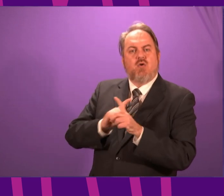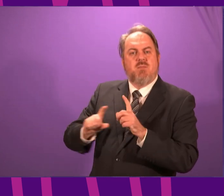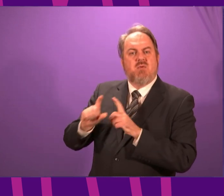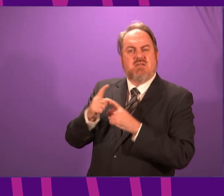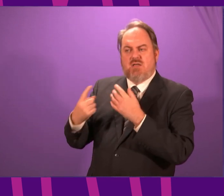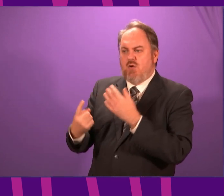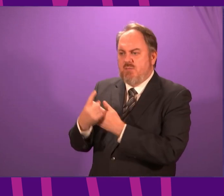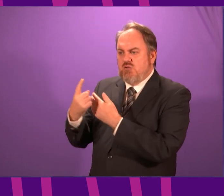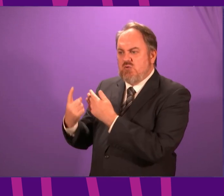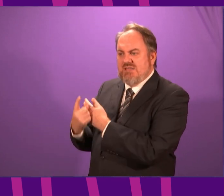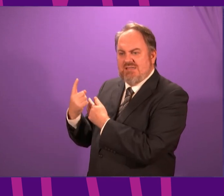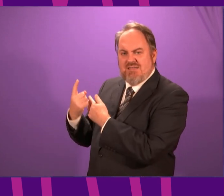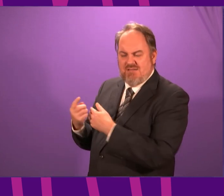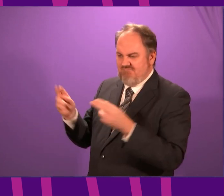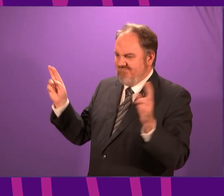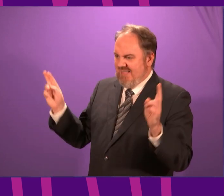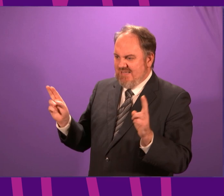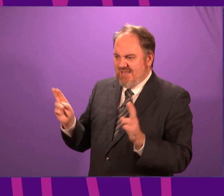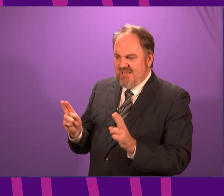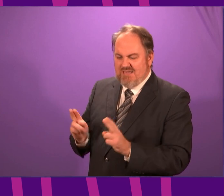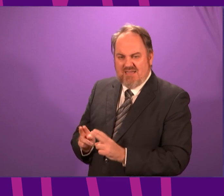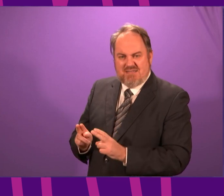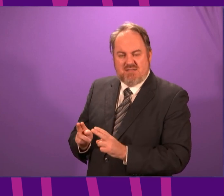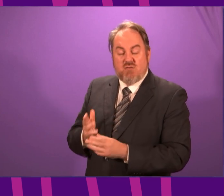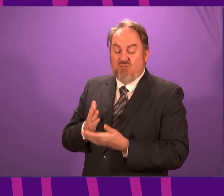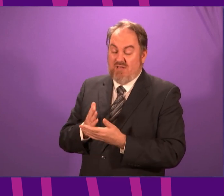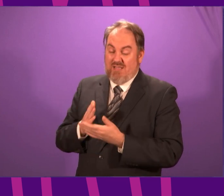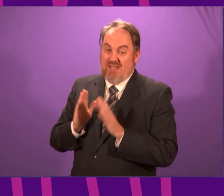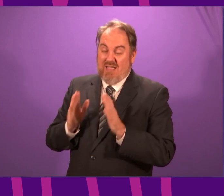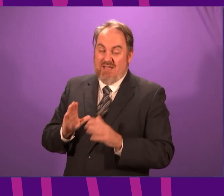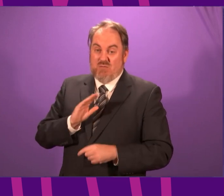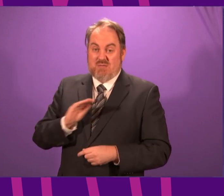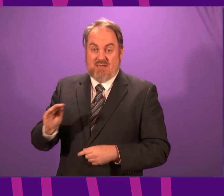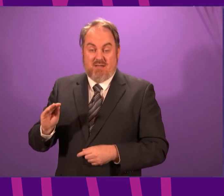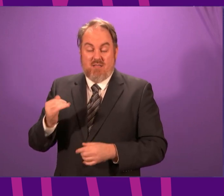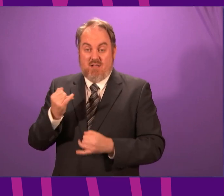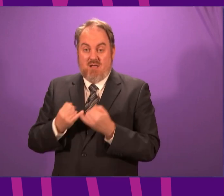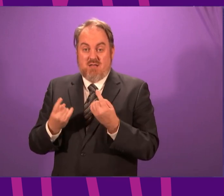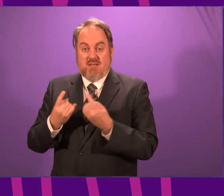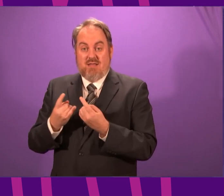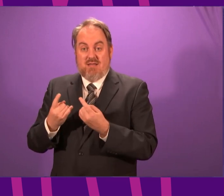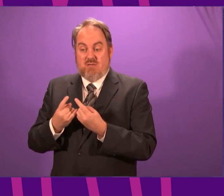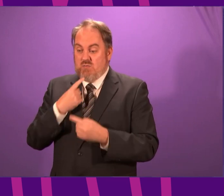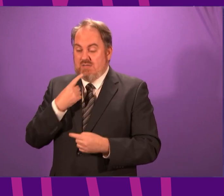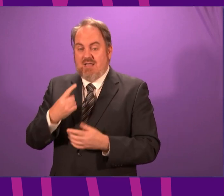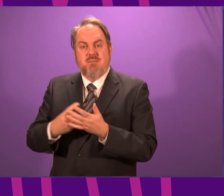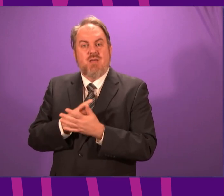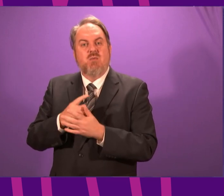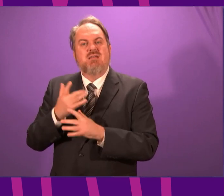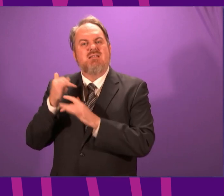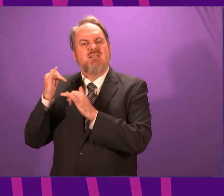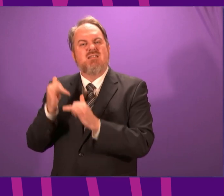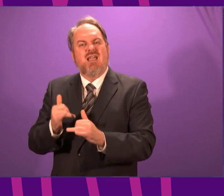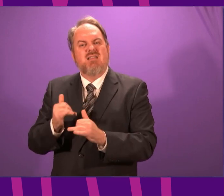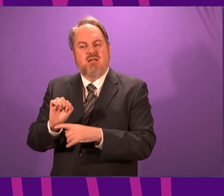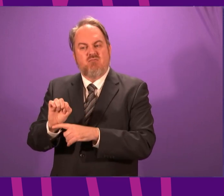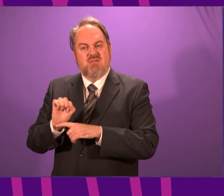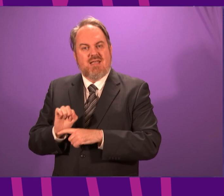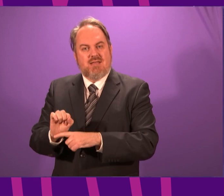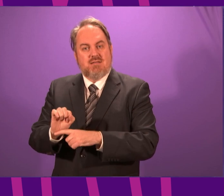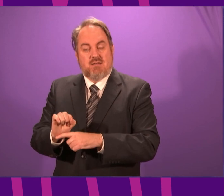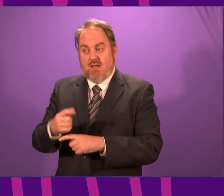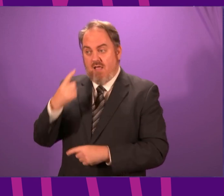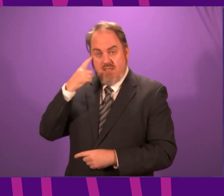which is a view that's widely shared. Presiding Officer, let me finish by talking finally about Test and Protect. I welcome the expansion of